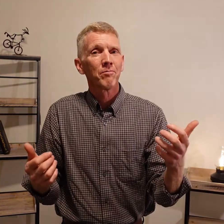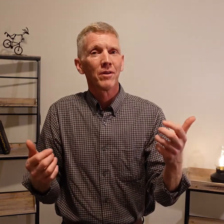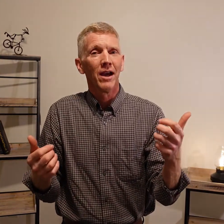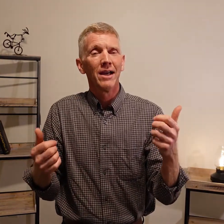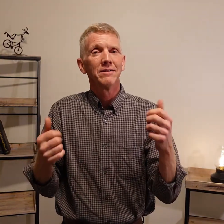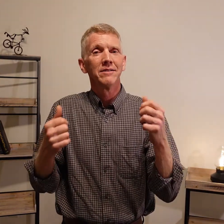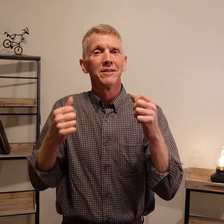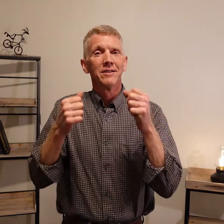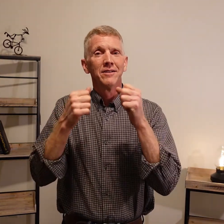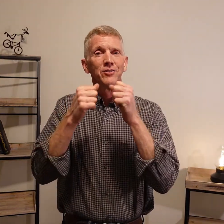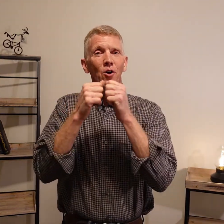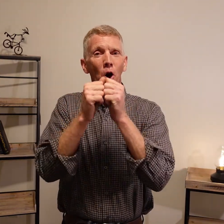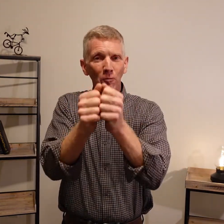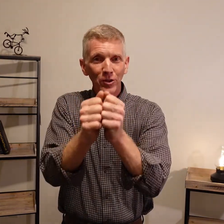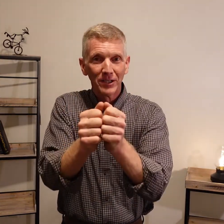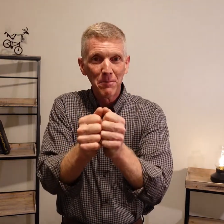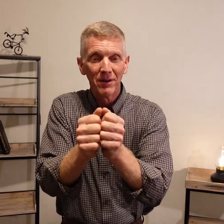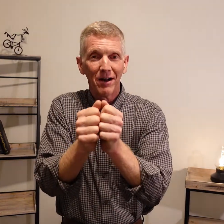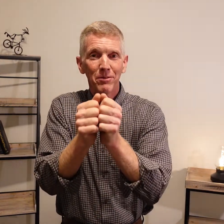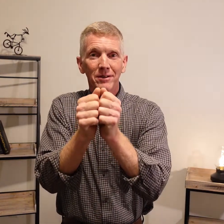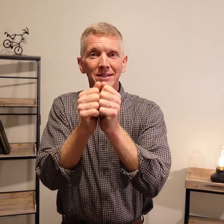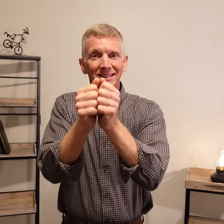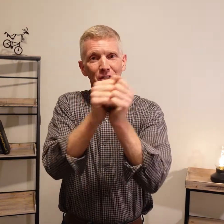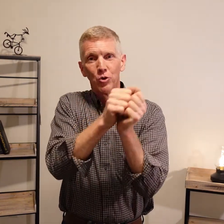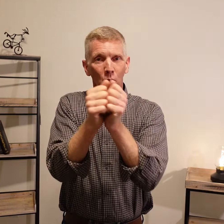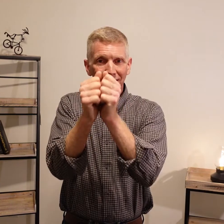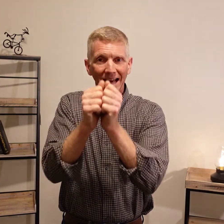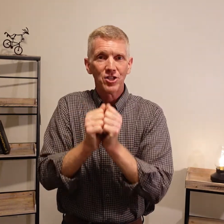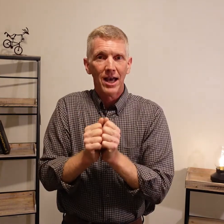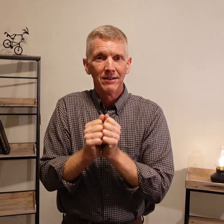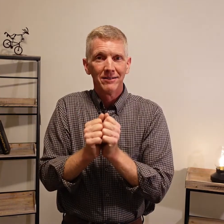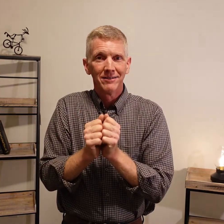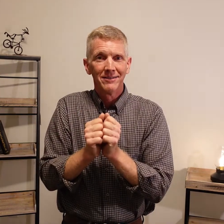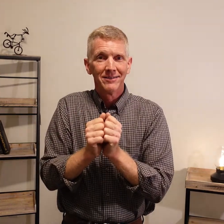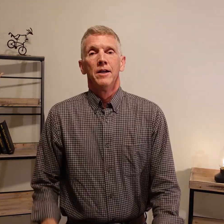All right? So hopefully you're keeping up. Let's do one last set.